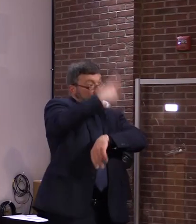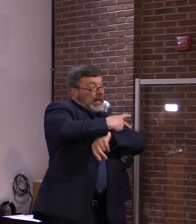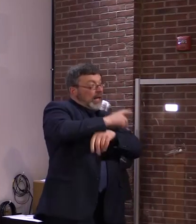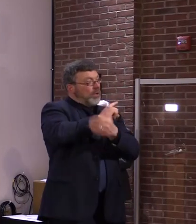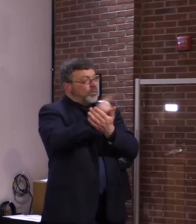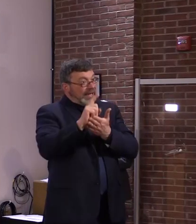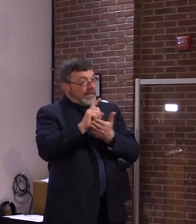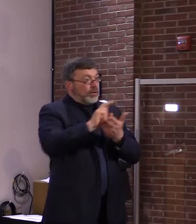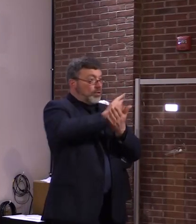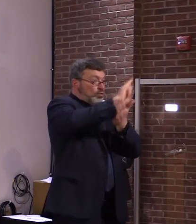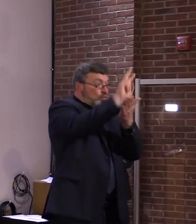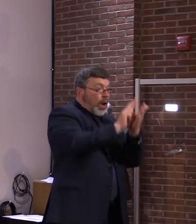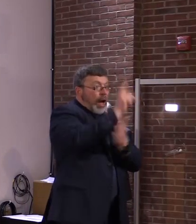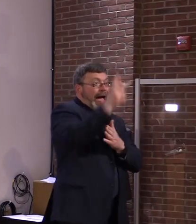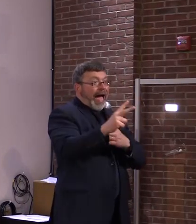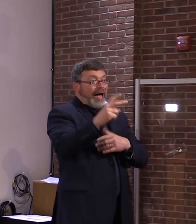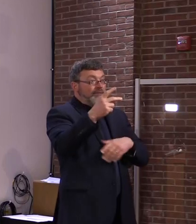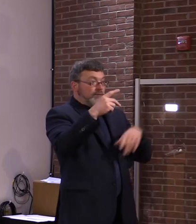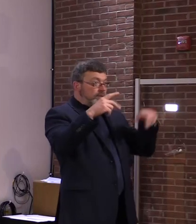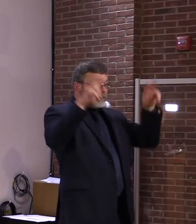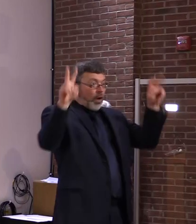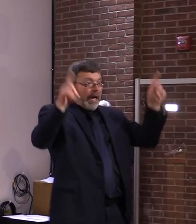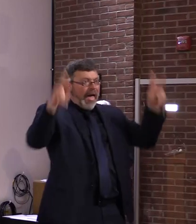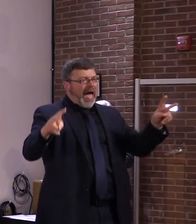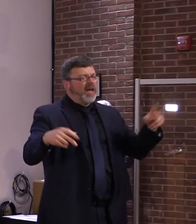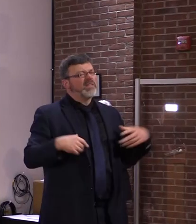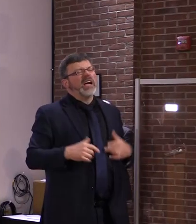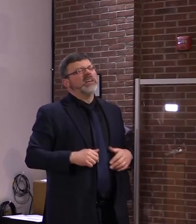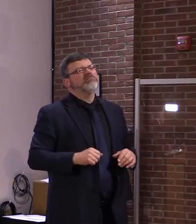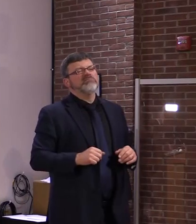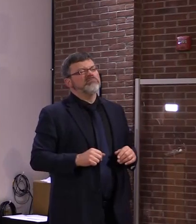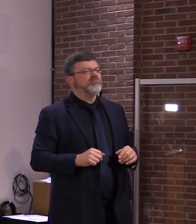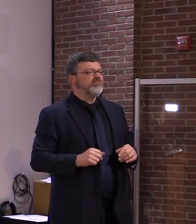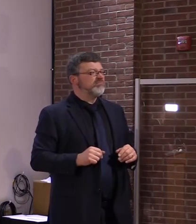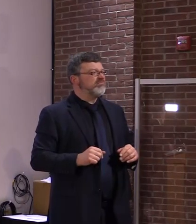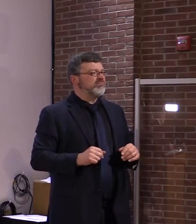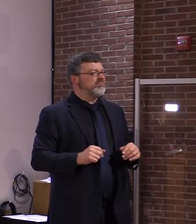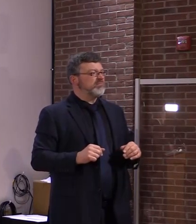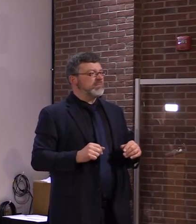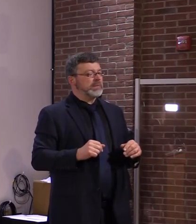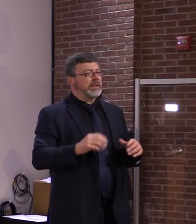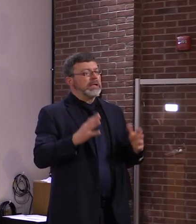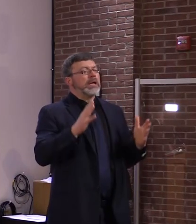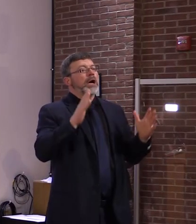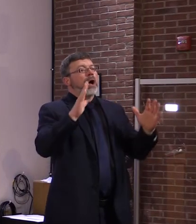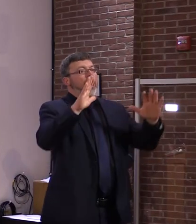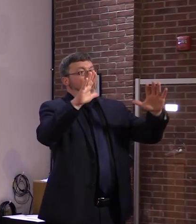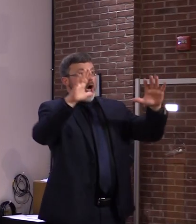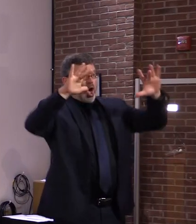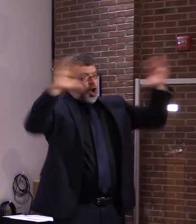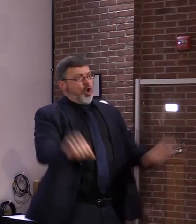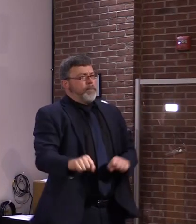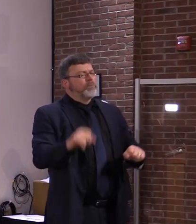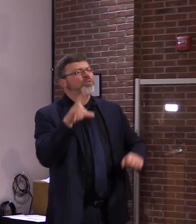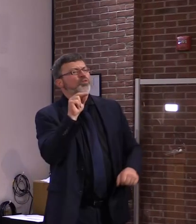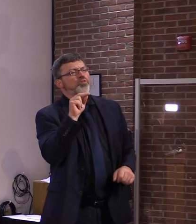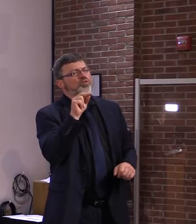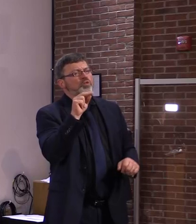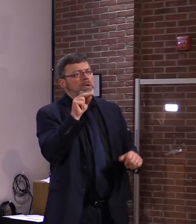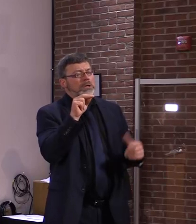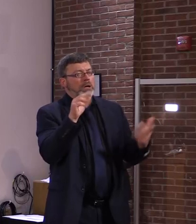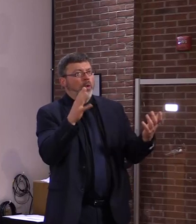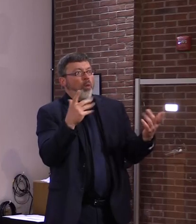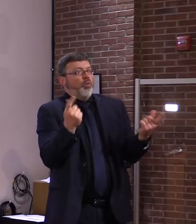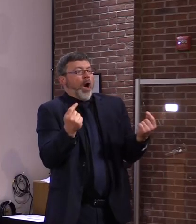questions and so forth, but we certainly want to keep it open because all these smaller weeklies in the Northeast Kingdom and